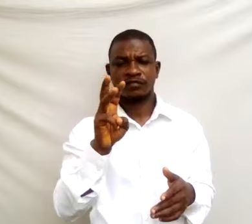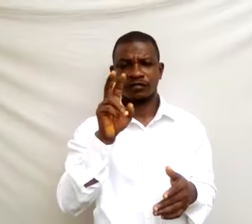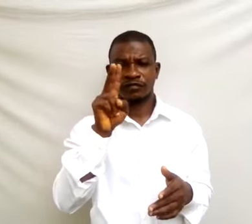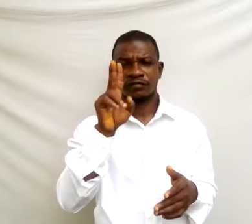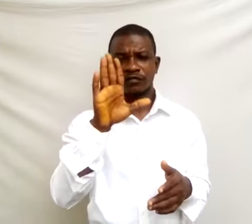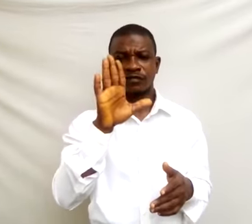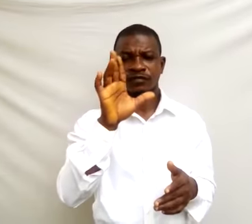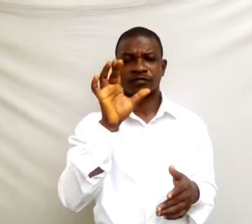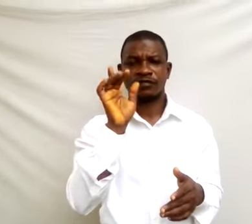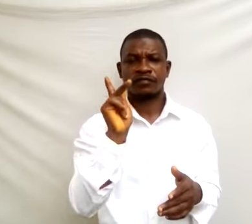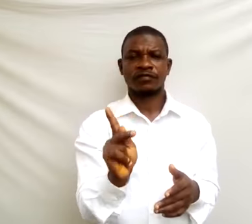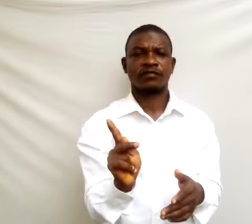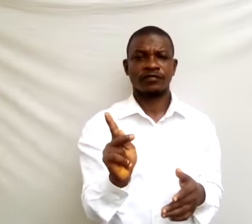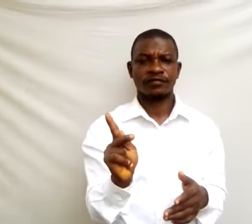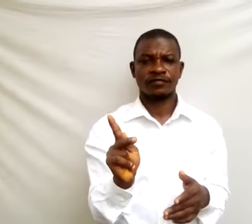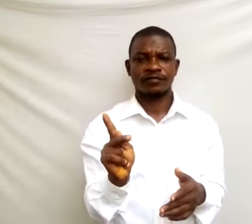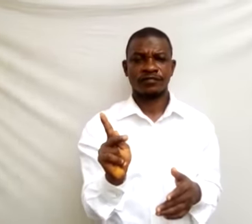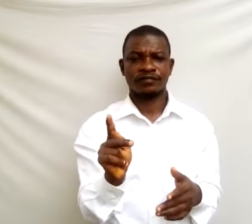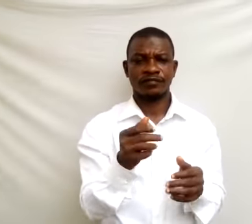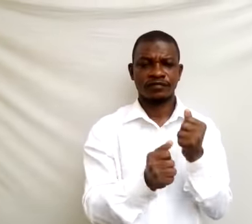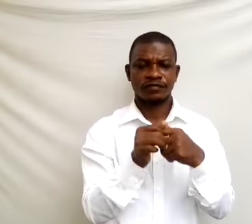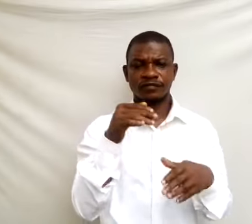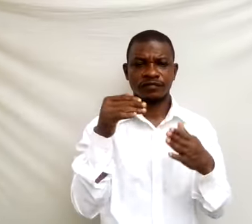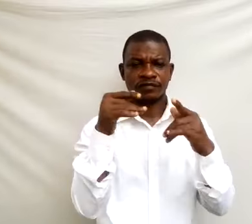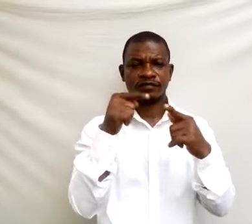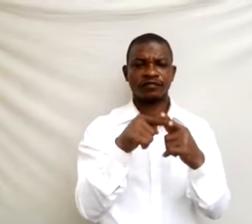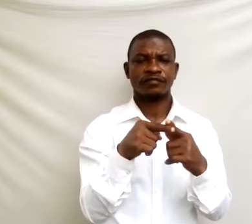626.25 kobo, which is equal to